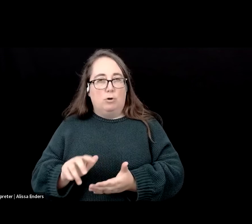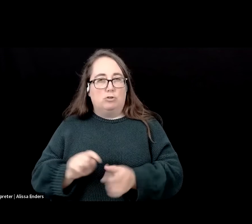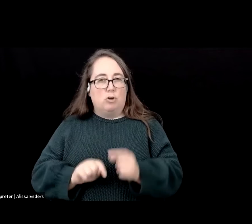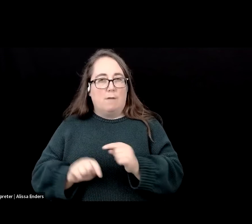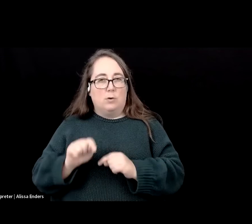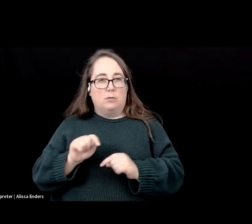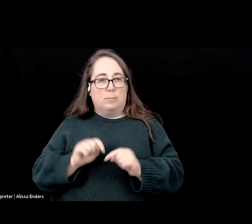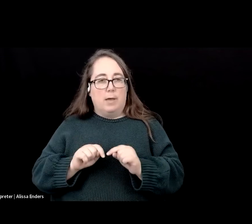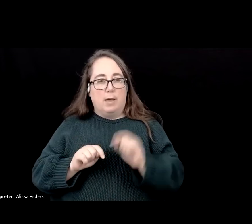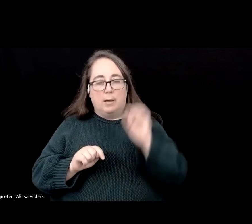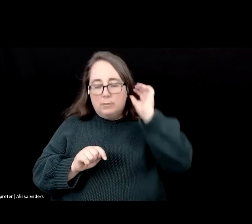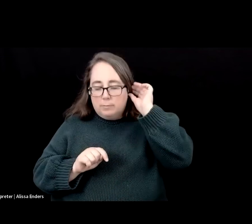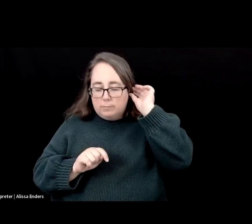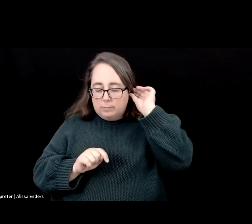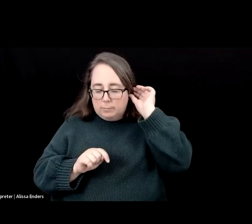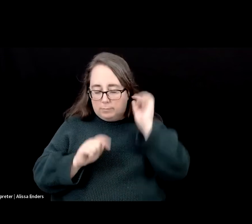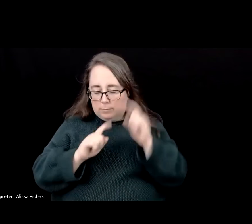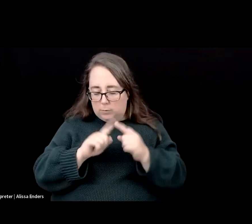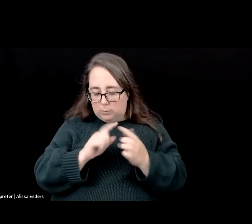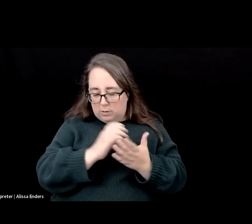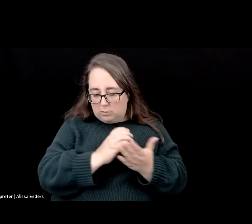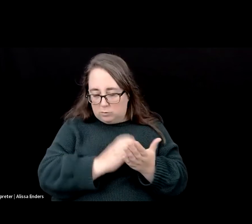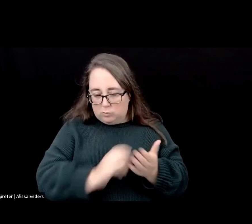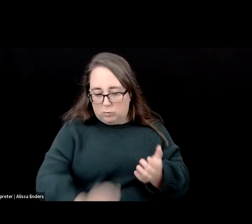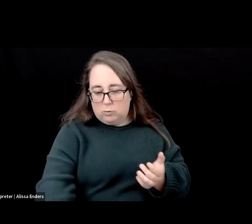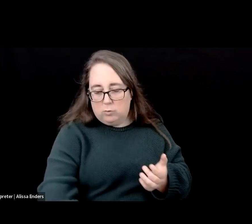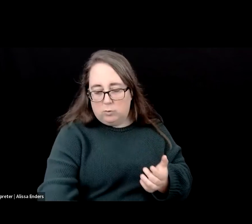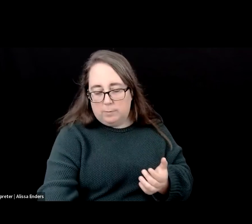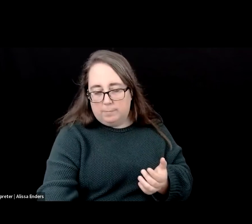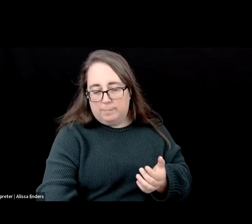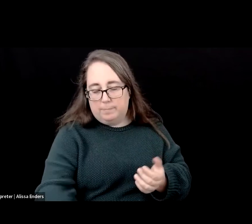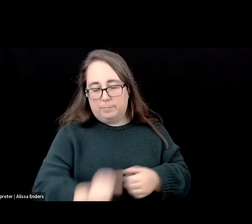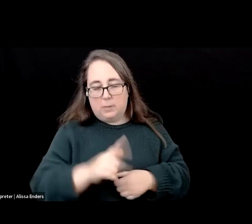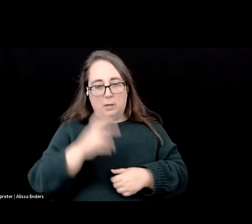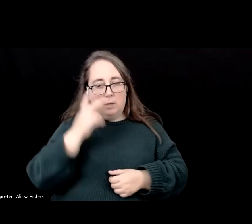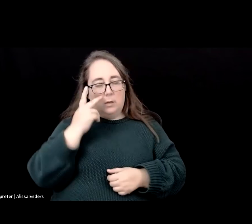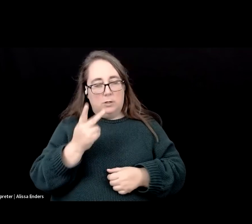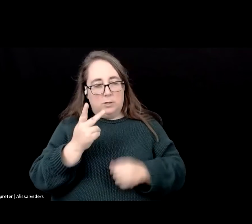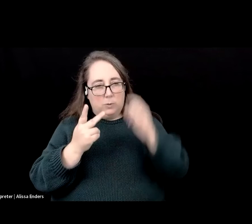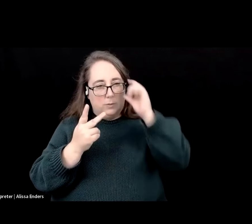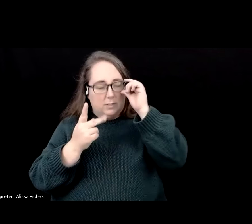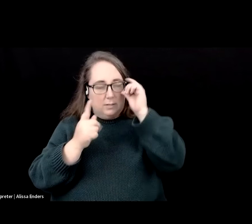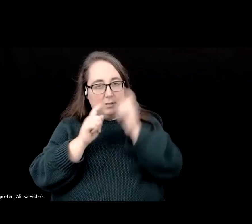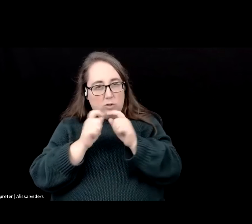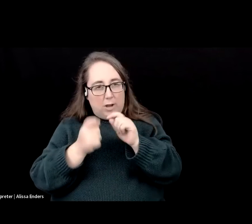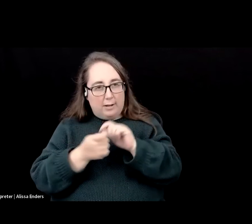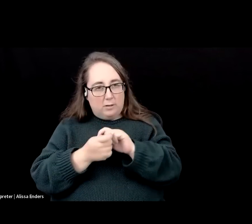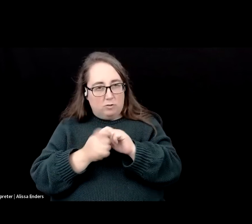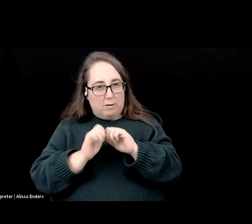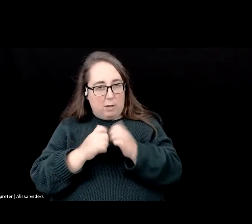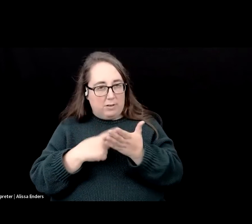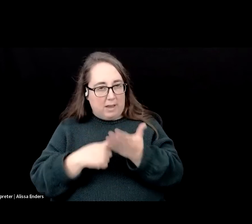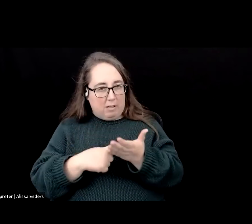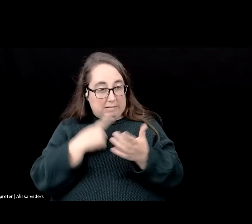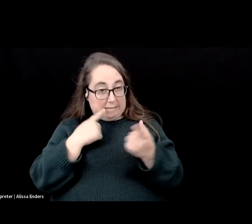right to privacy in the Constitution. Then, do you see this change in the way the dialogue is